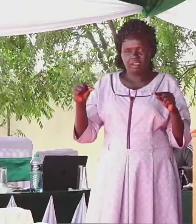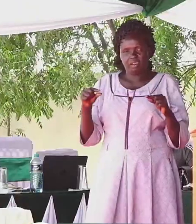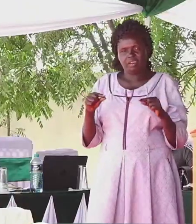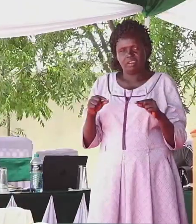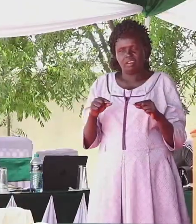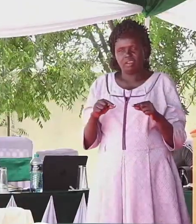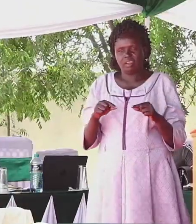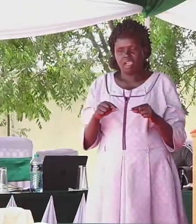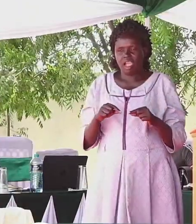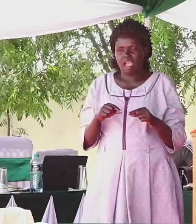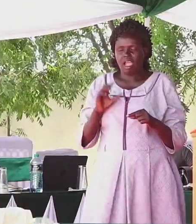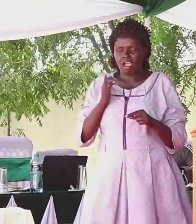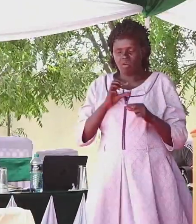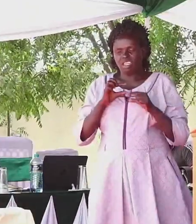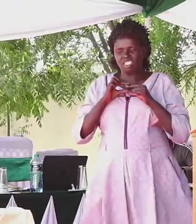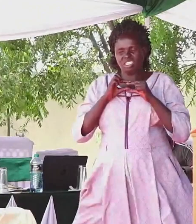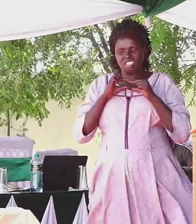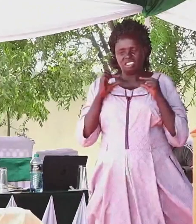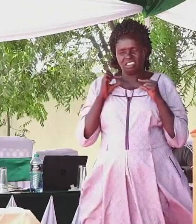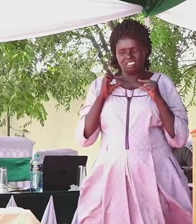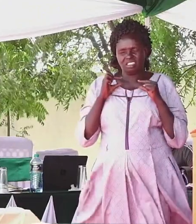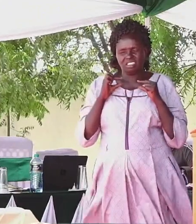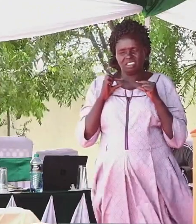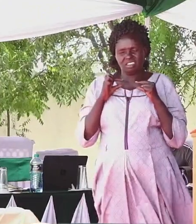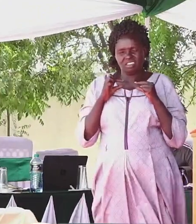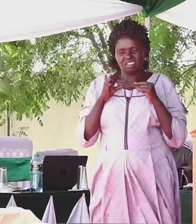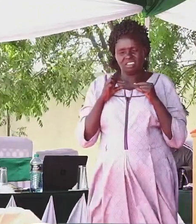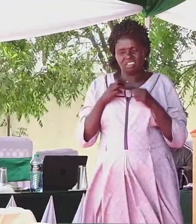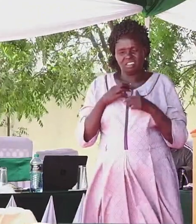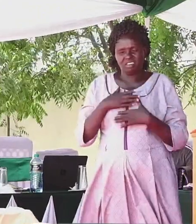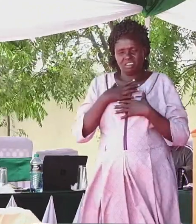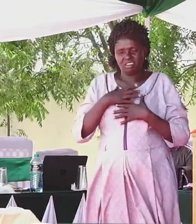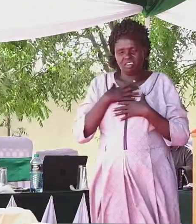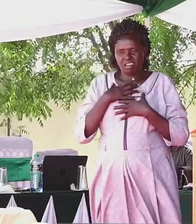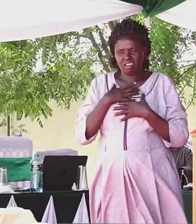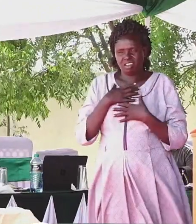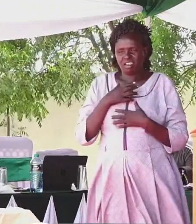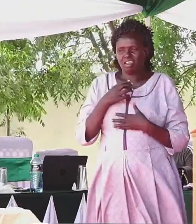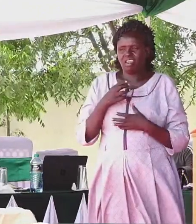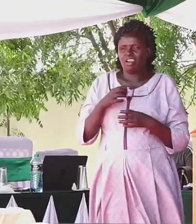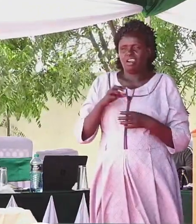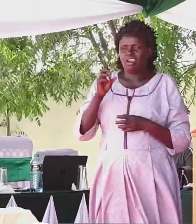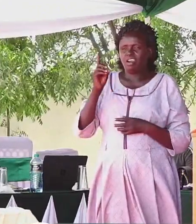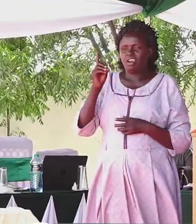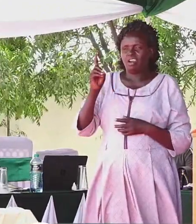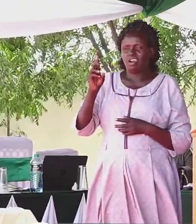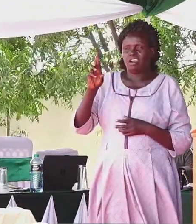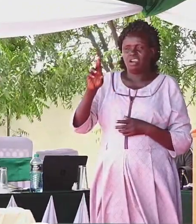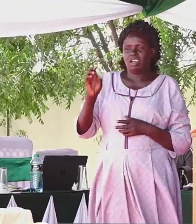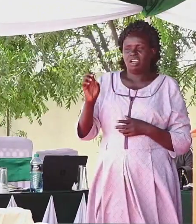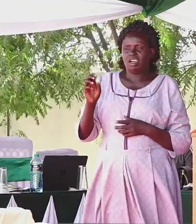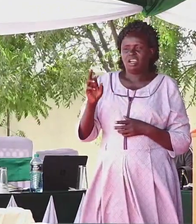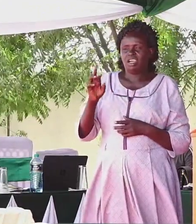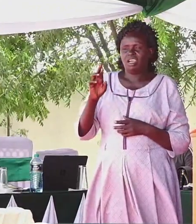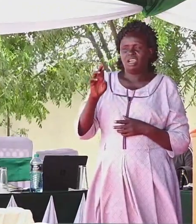Our chief guest in absentia, His Excellency Dr. Eric Mutai, Governor, Kericho County.